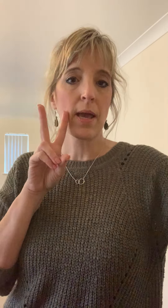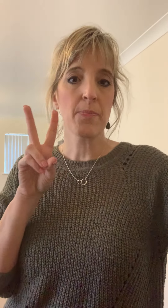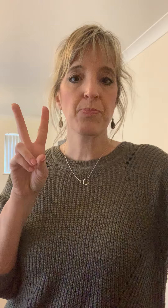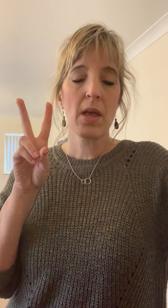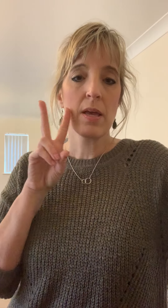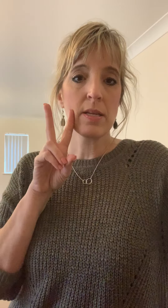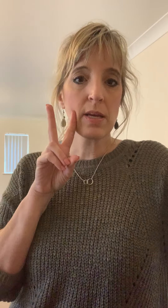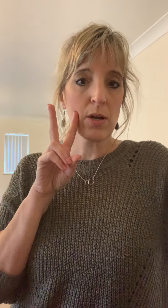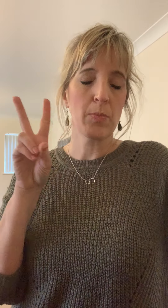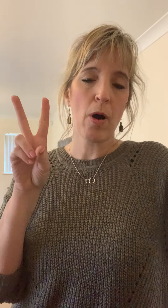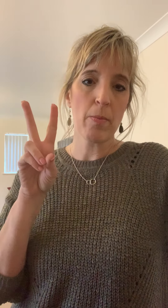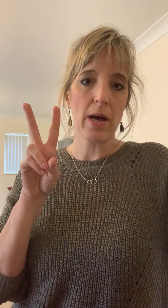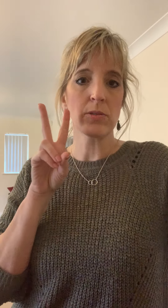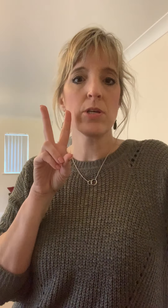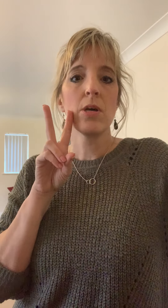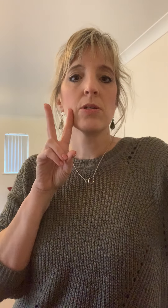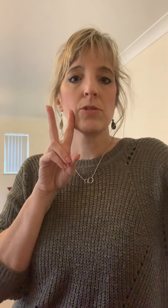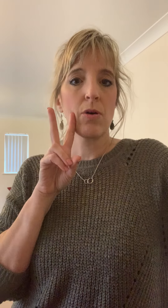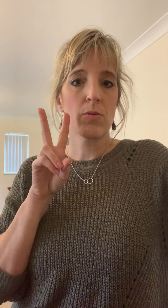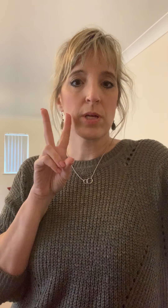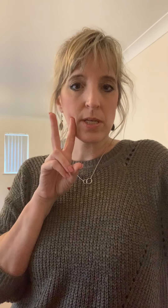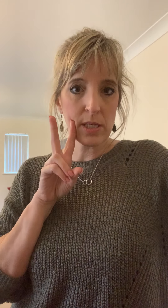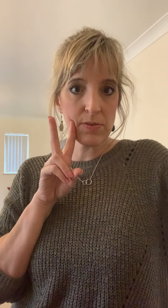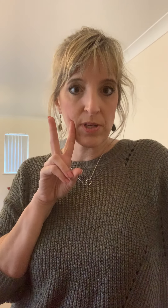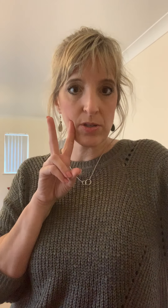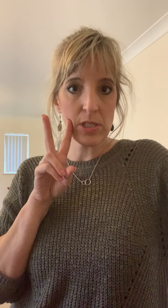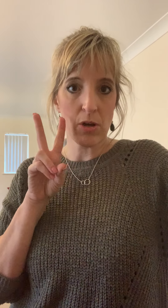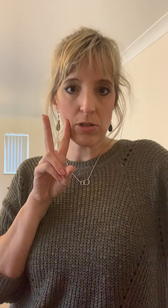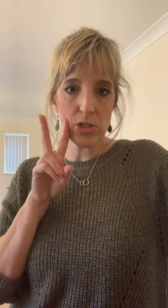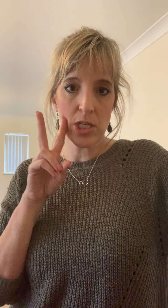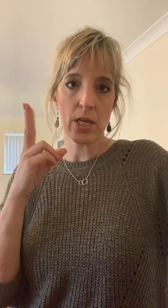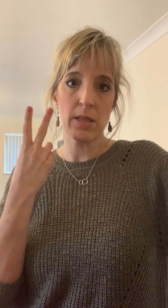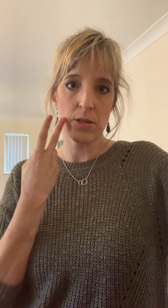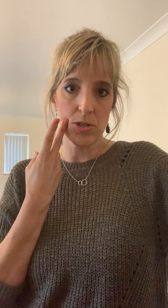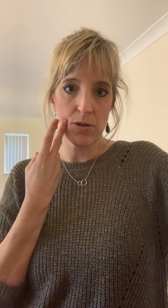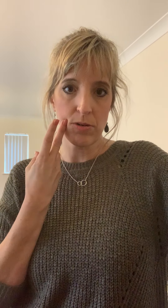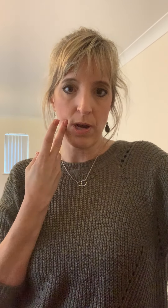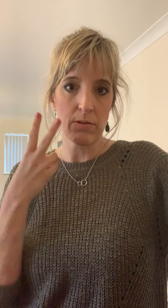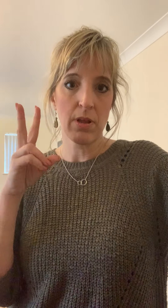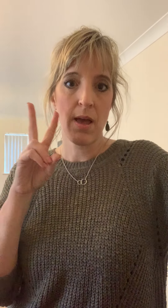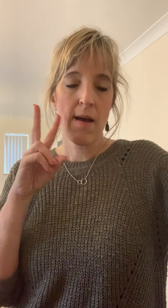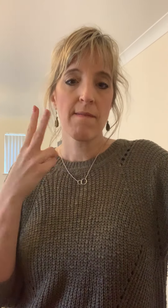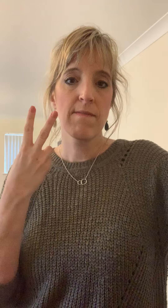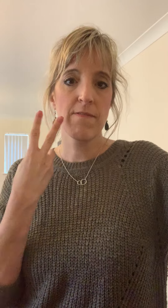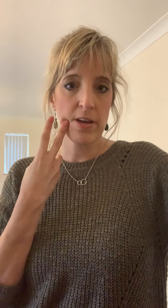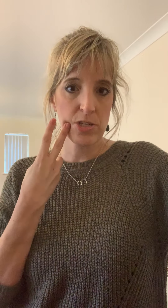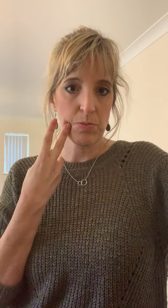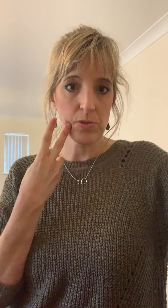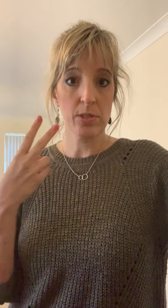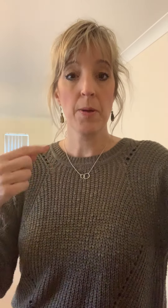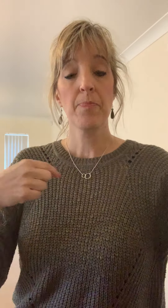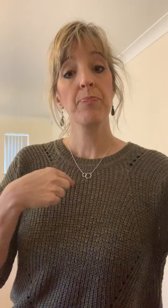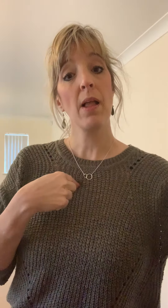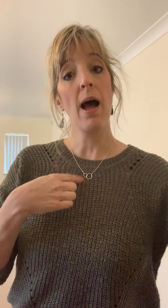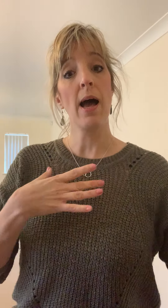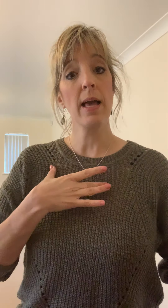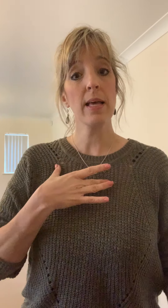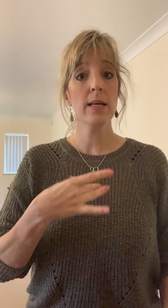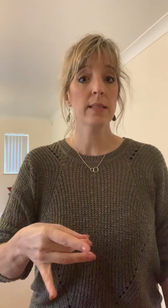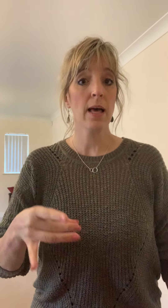okay? Palm out. So index finger is on your cheek and then you turn it around. Vegetables. I